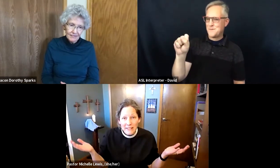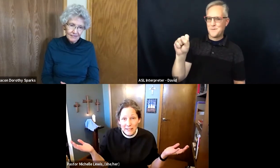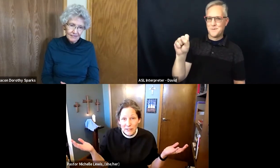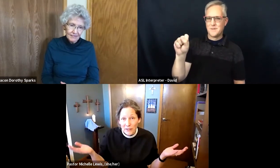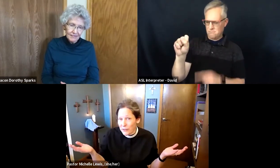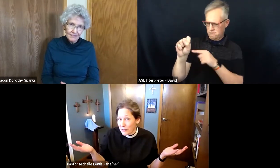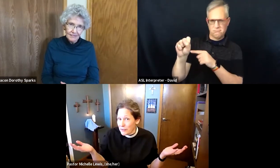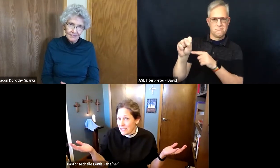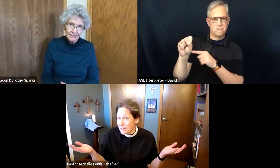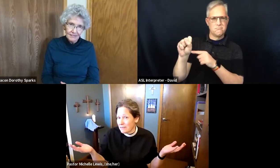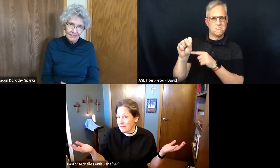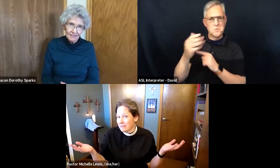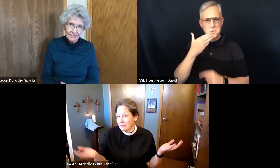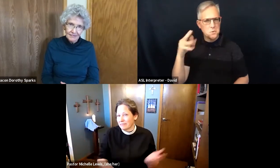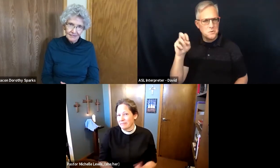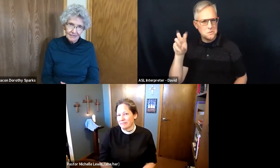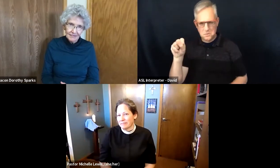What is the good news?